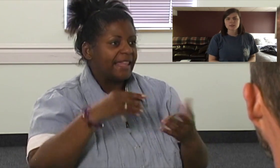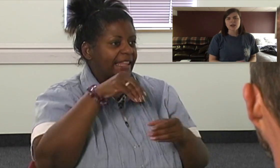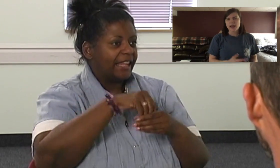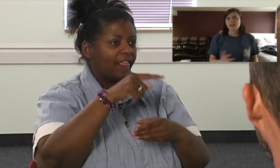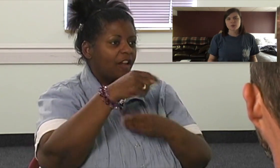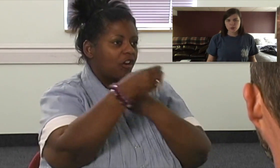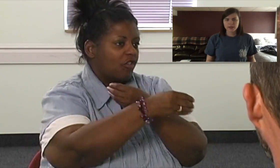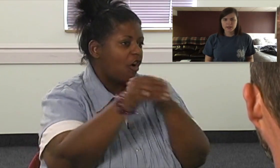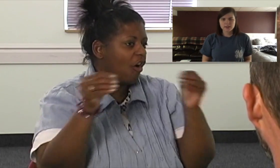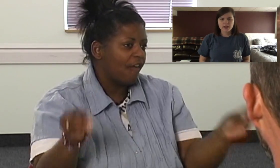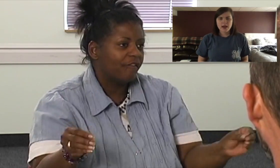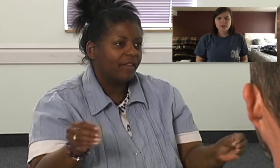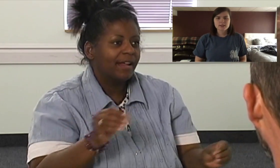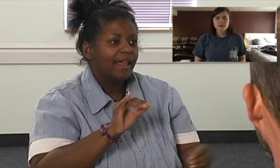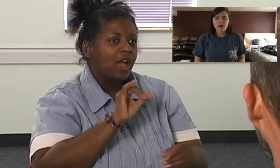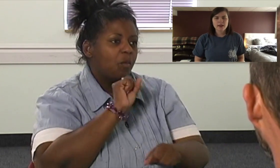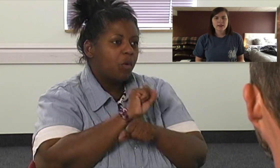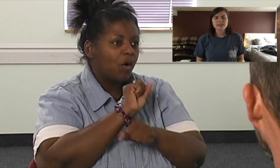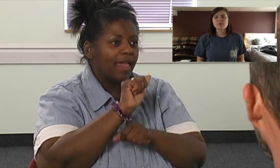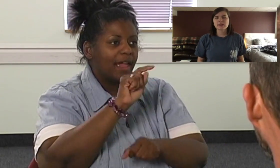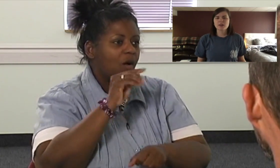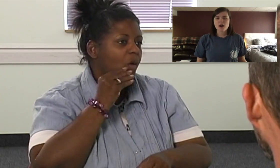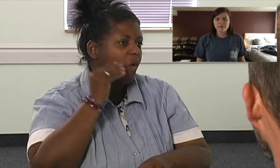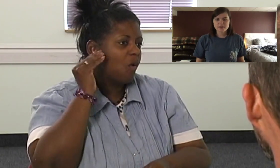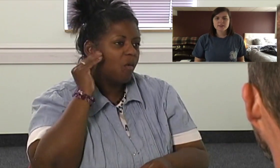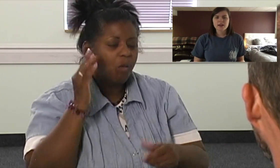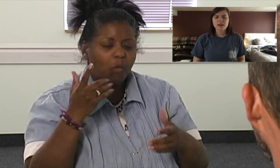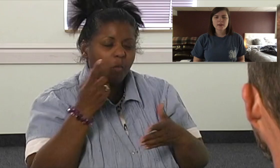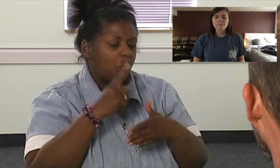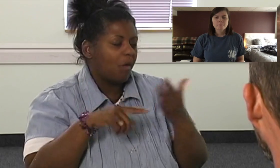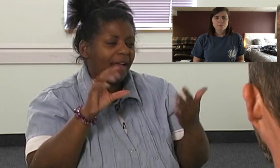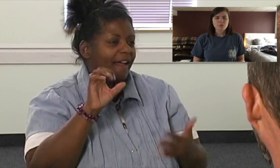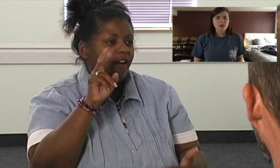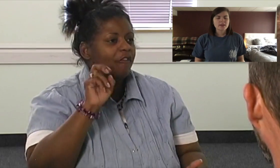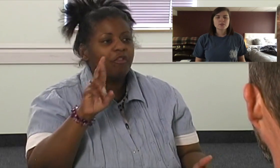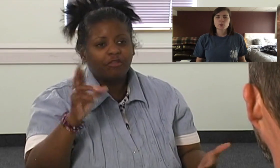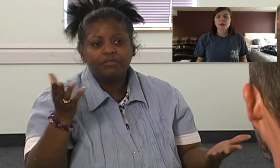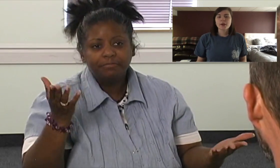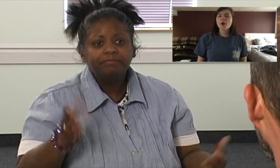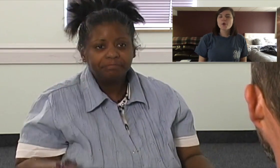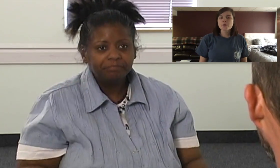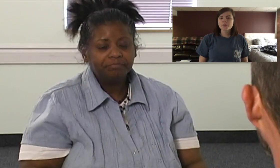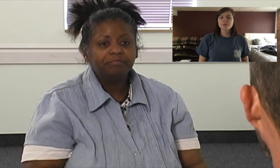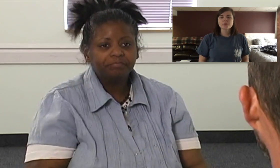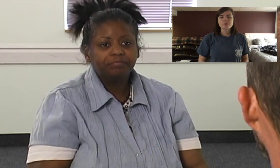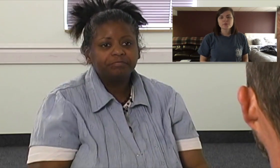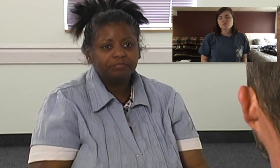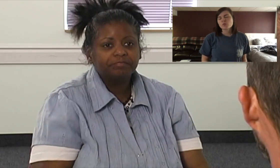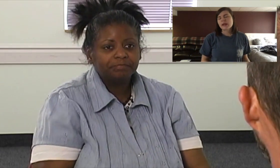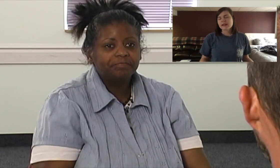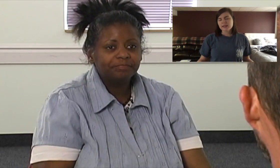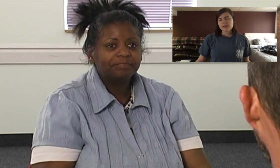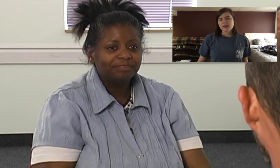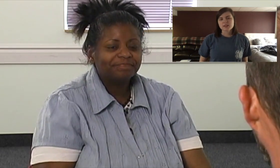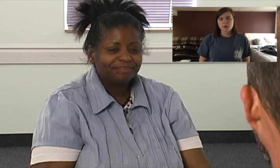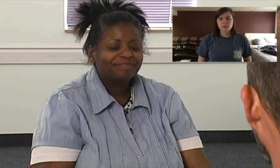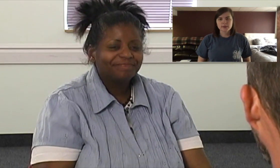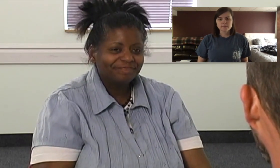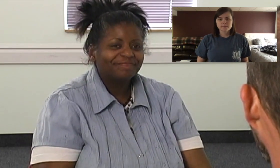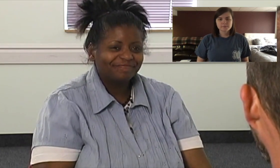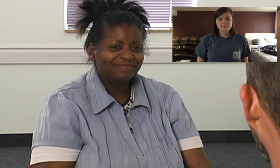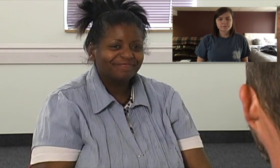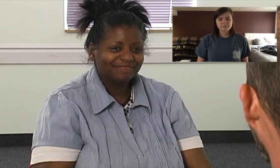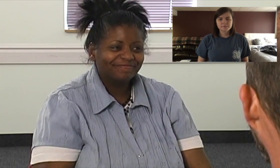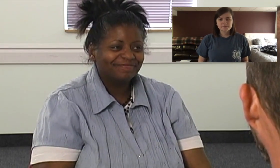Yes, anything related to that. I like to be in the office setting. I like to work at home. Anything in that